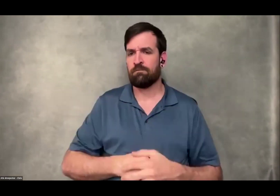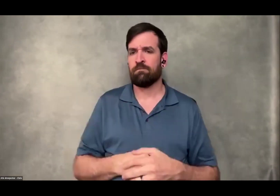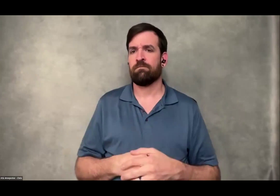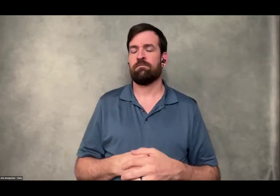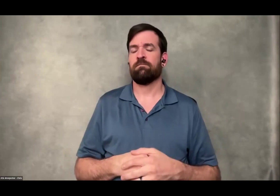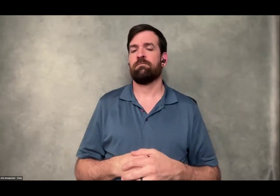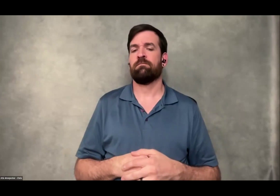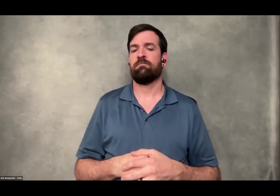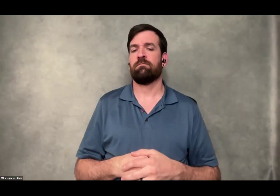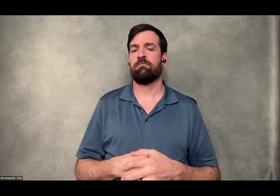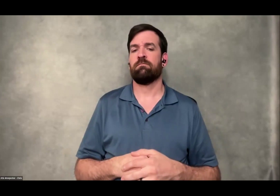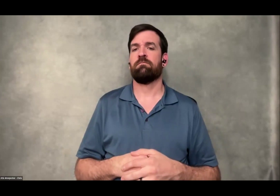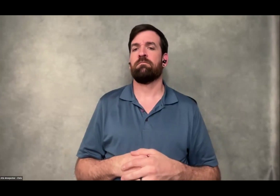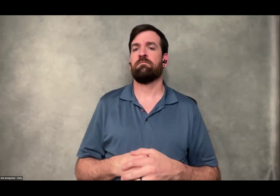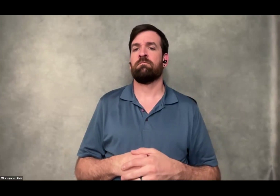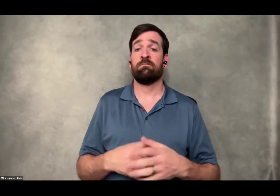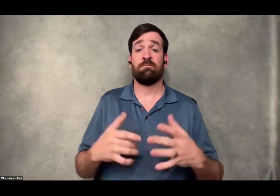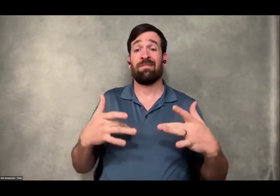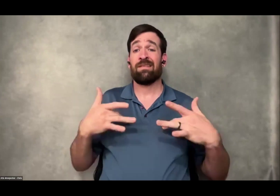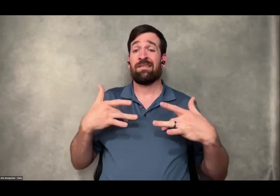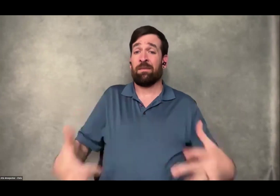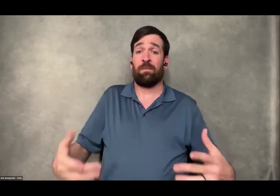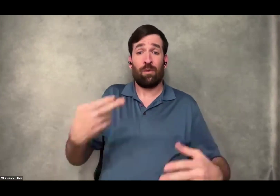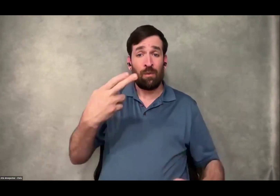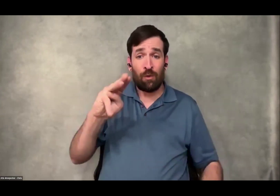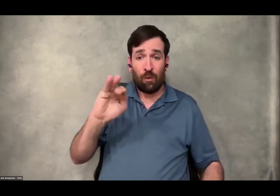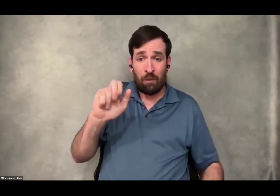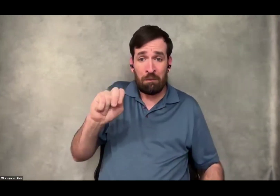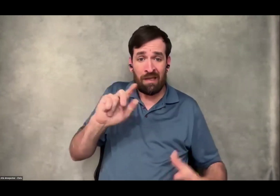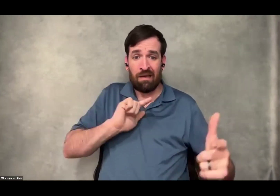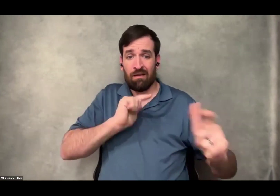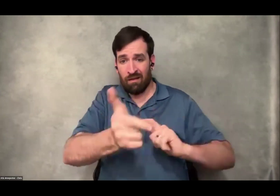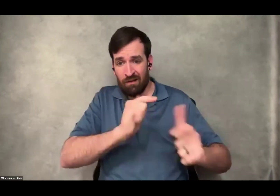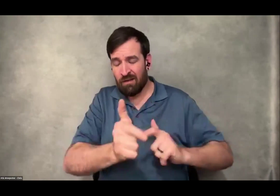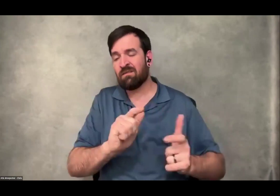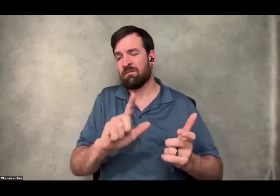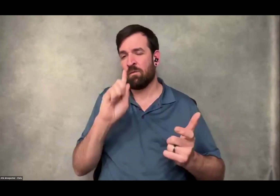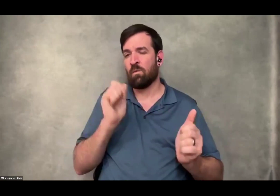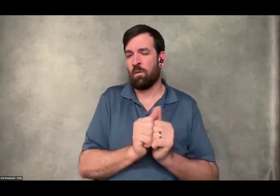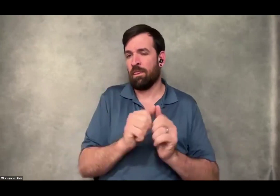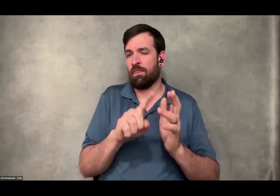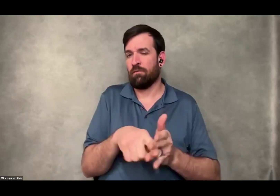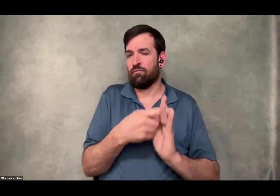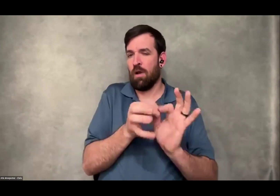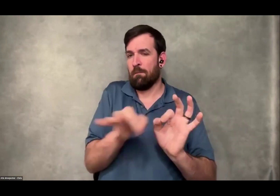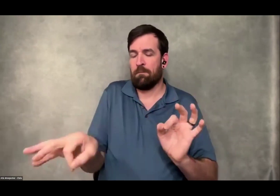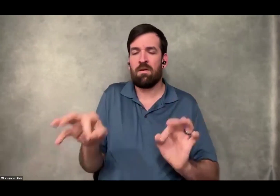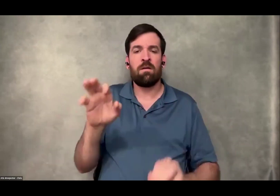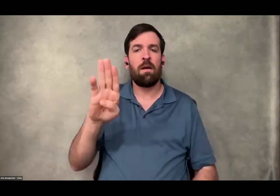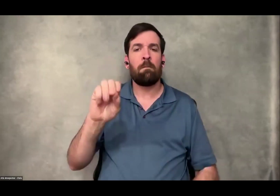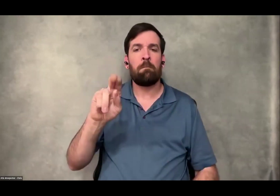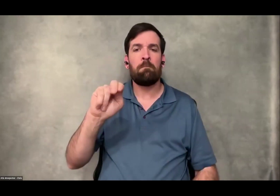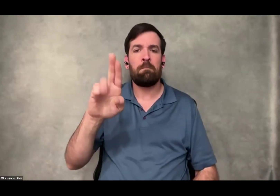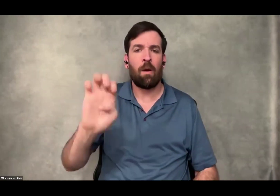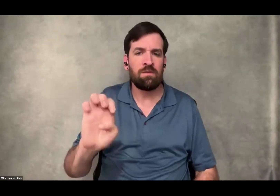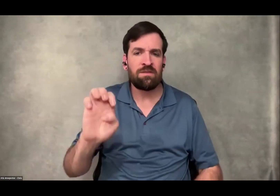that's normally the human interaction of prompt and then bounce back prompt and